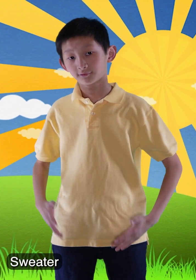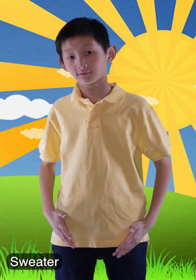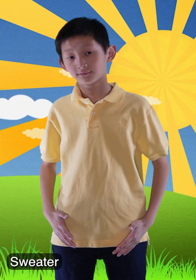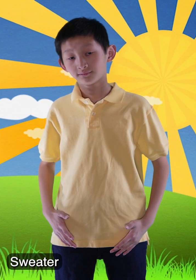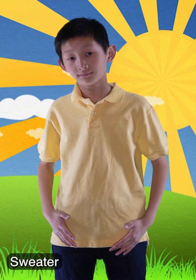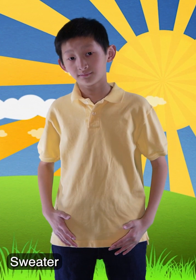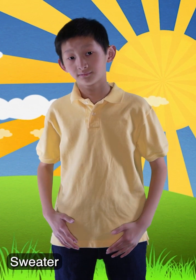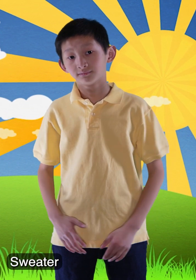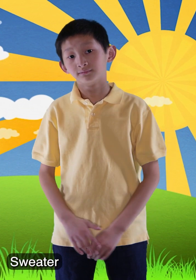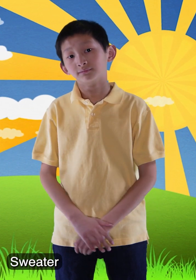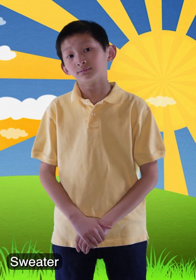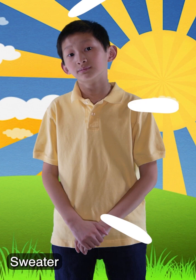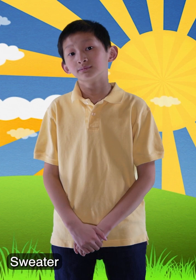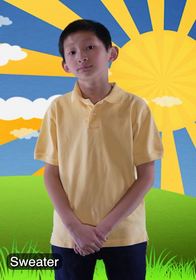Sweater.